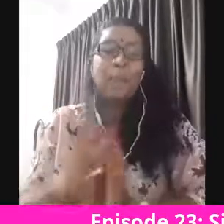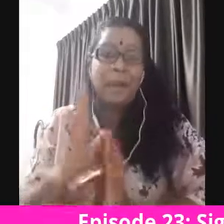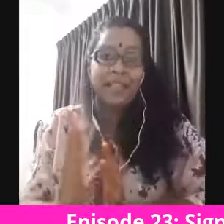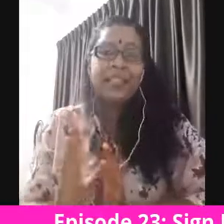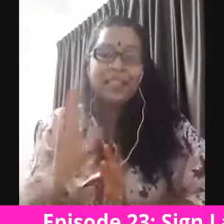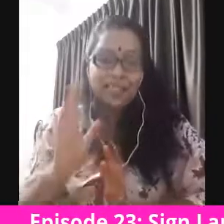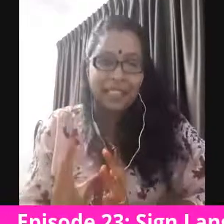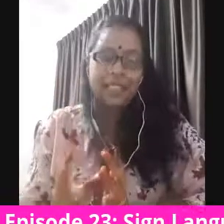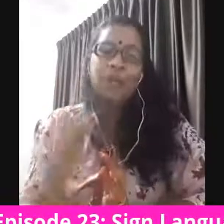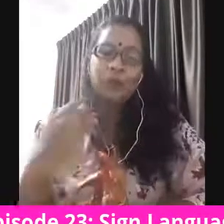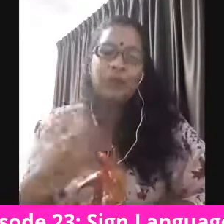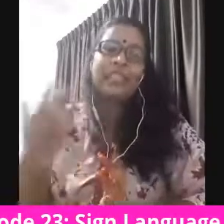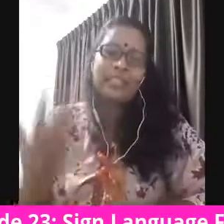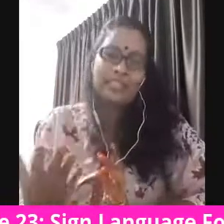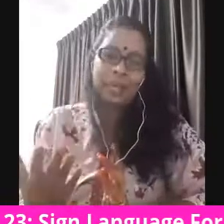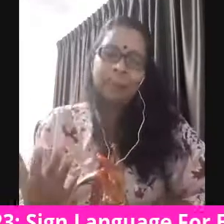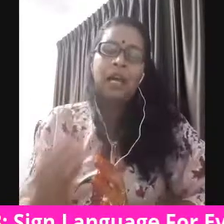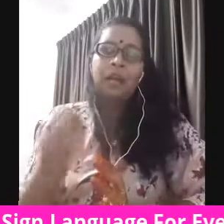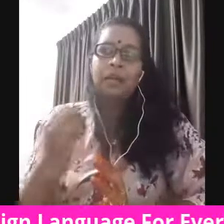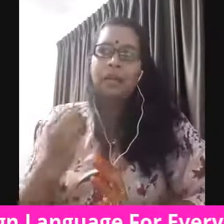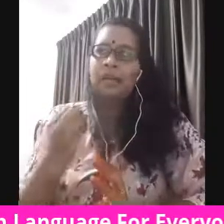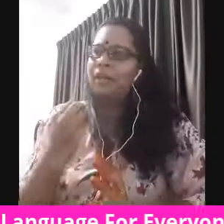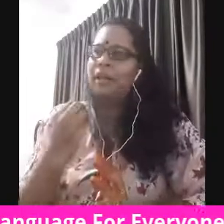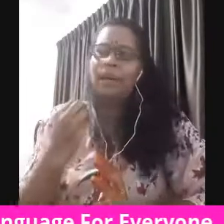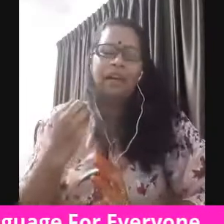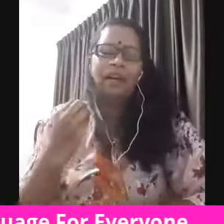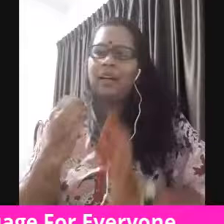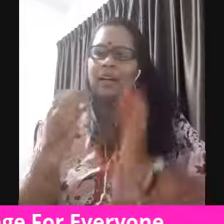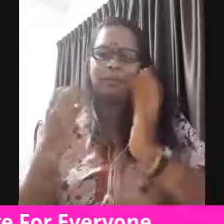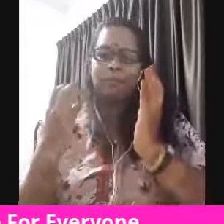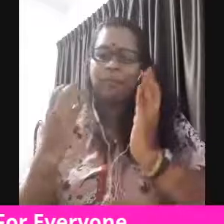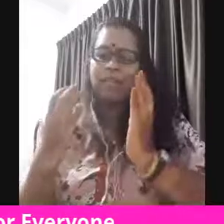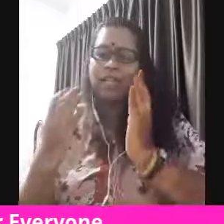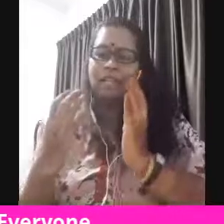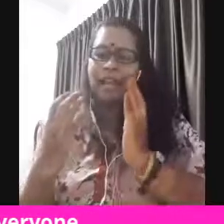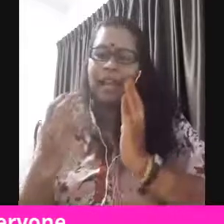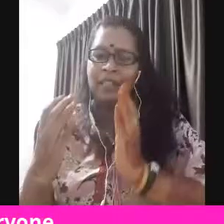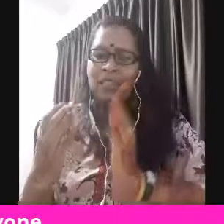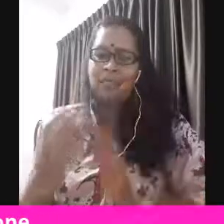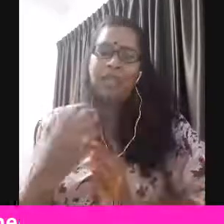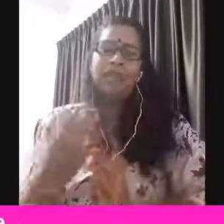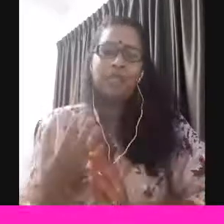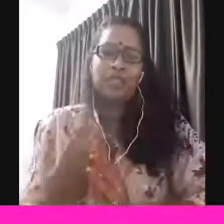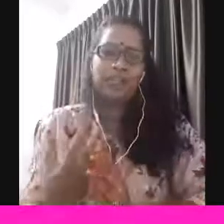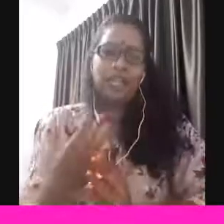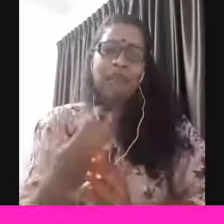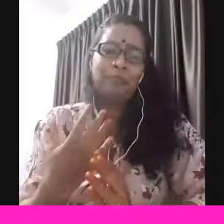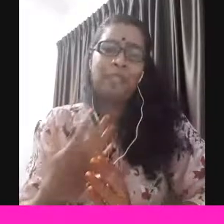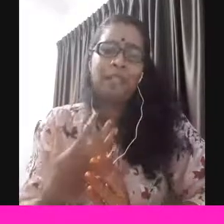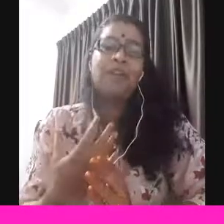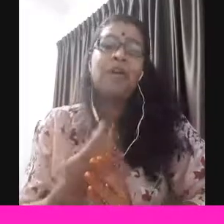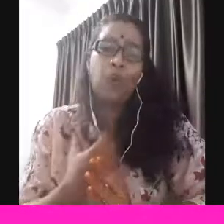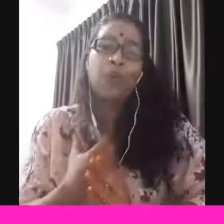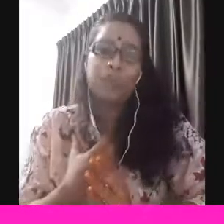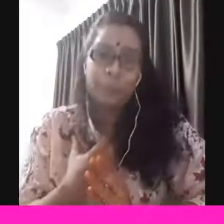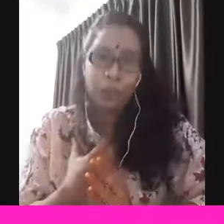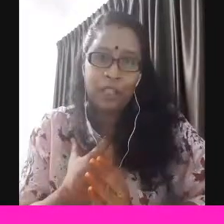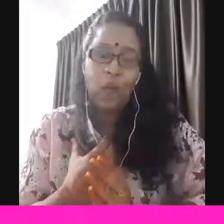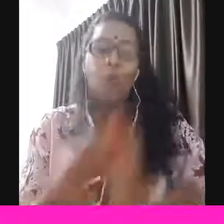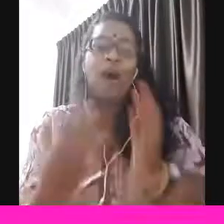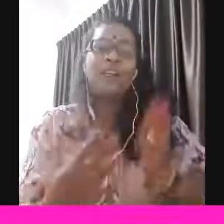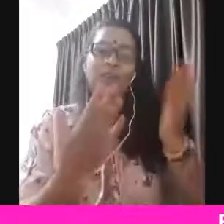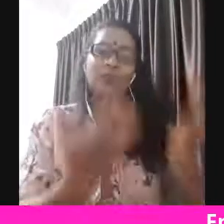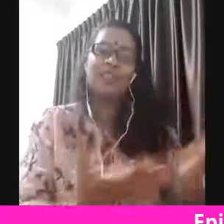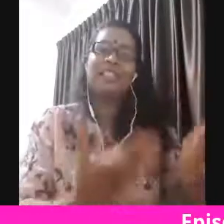satisfied, but Uh-huh. still we teach them, Yeah. because at the end we have to we have must have our own